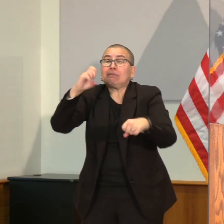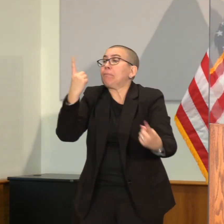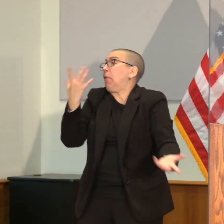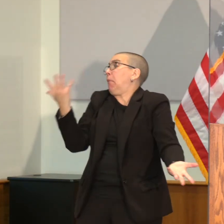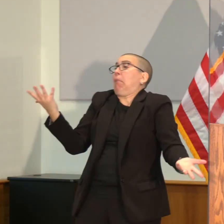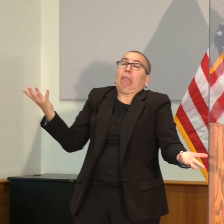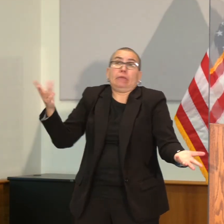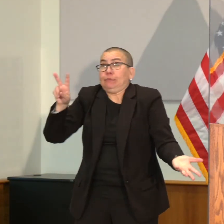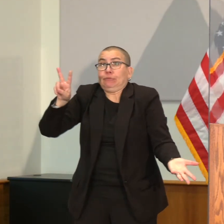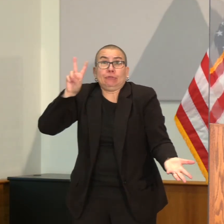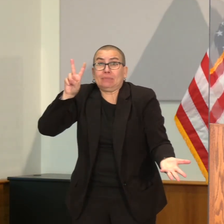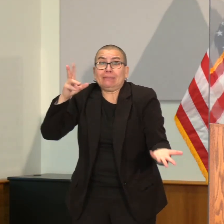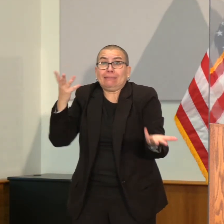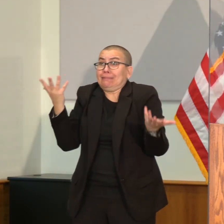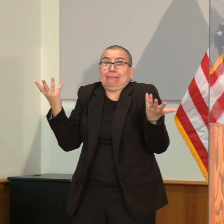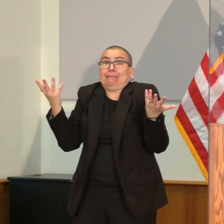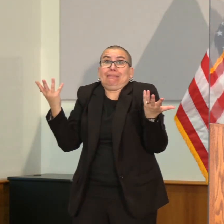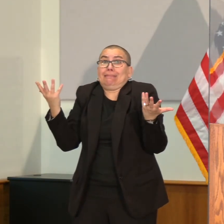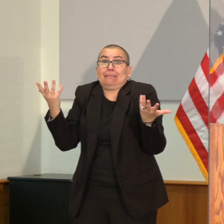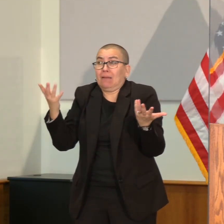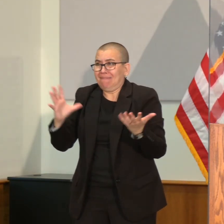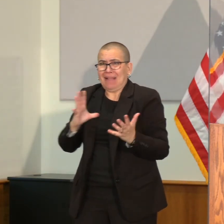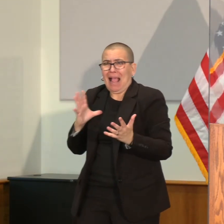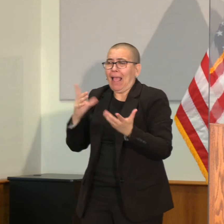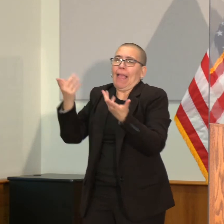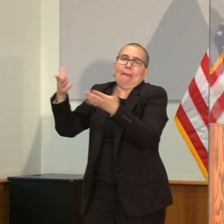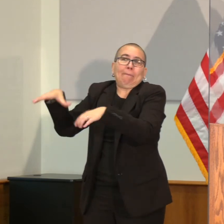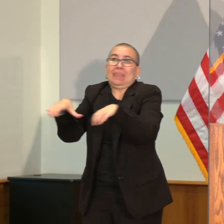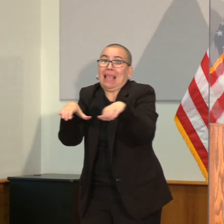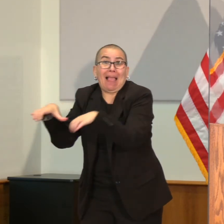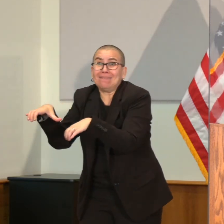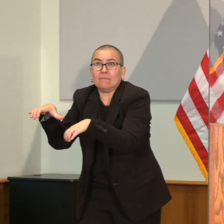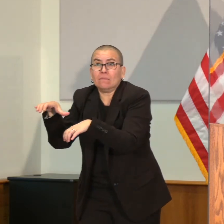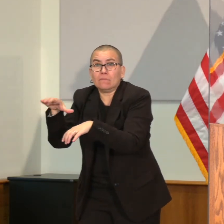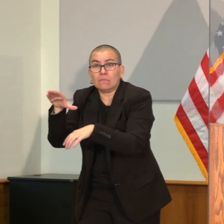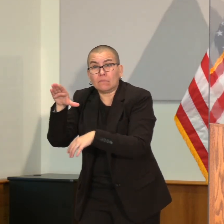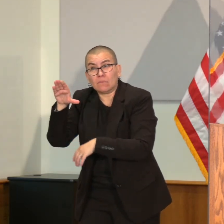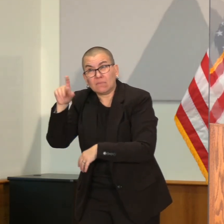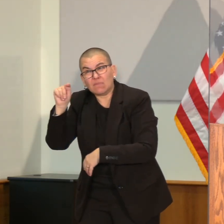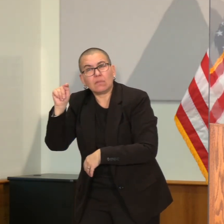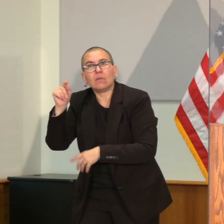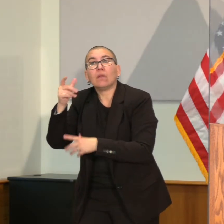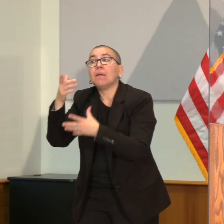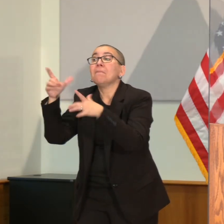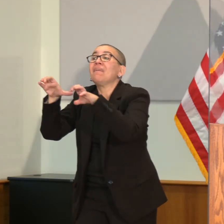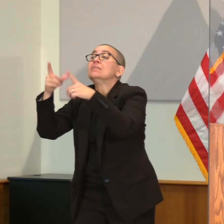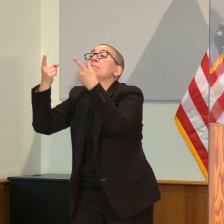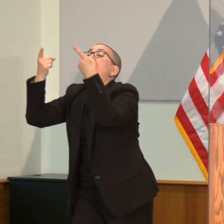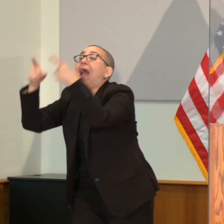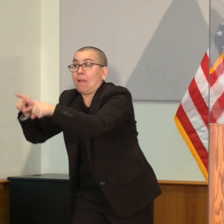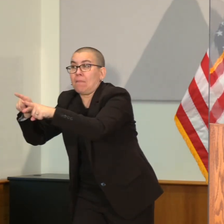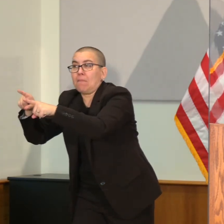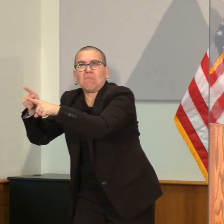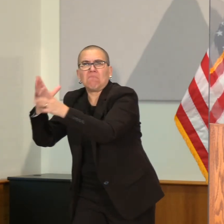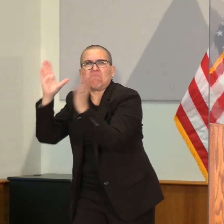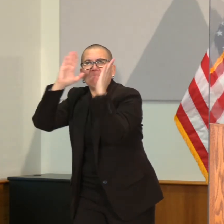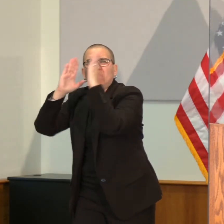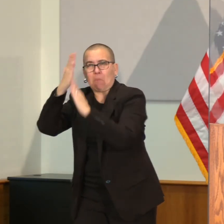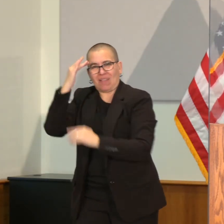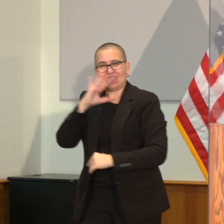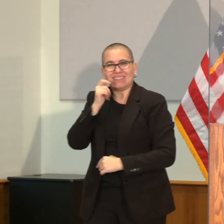but not something that just because of how he looks and how that is viewed when they walk up to that